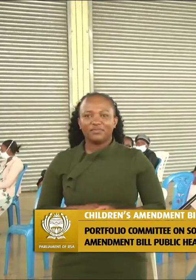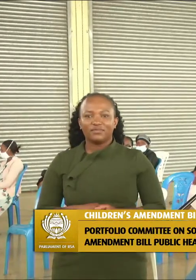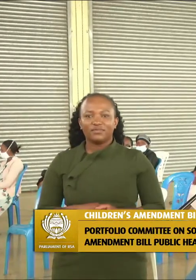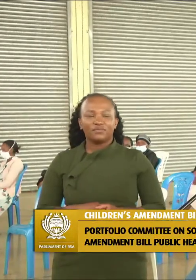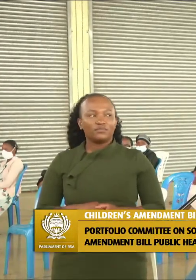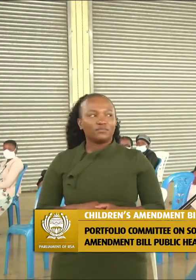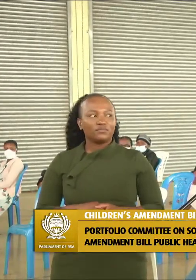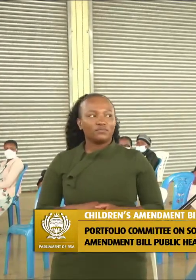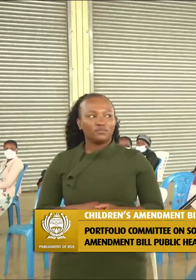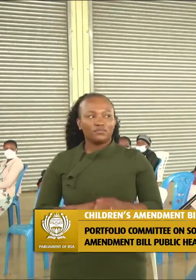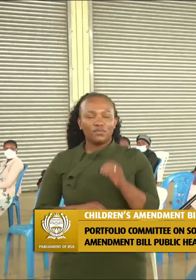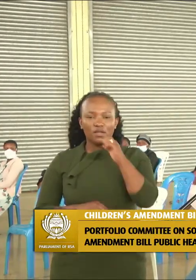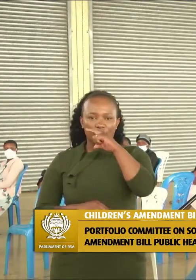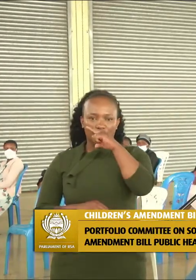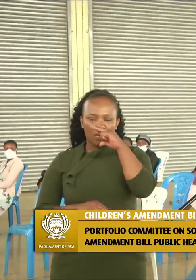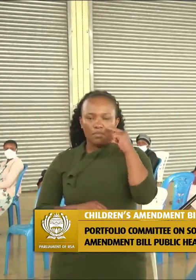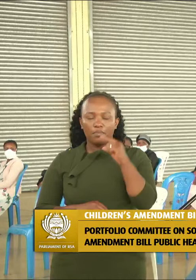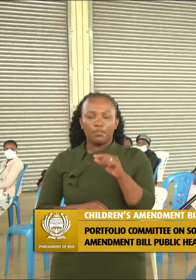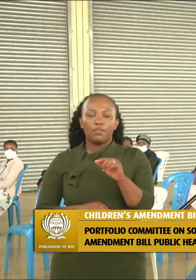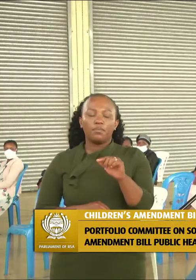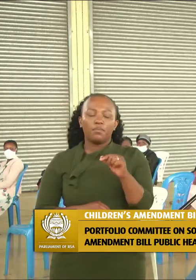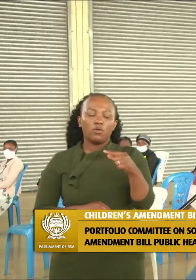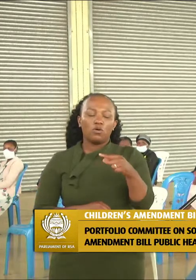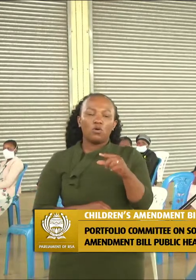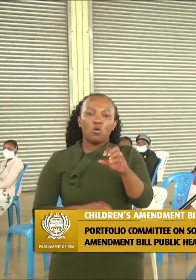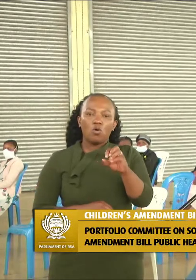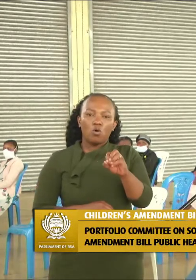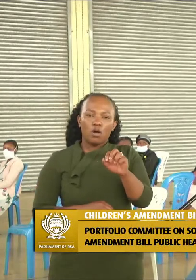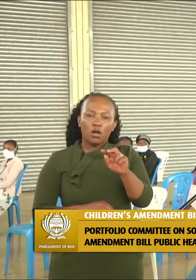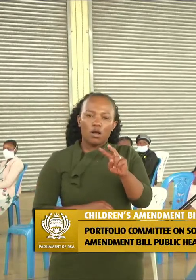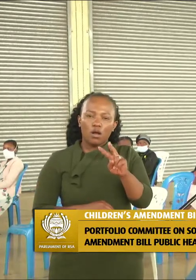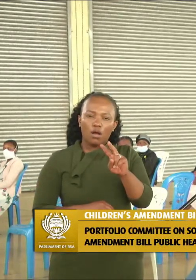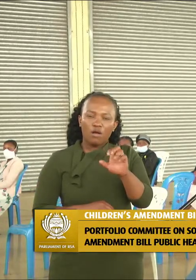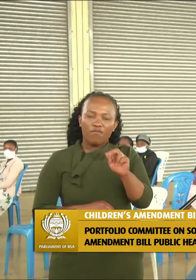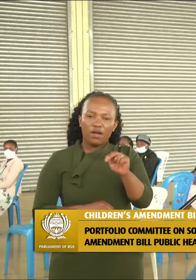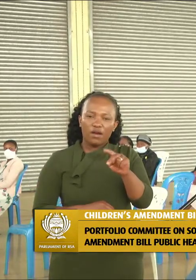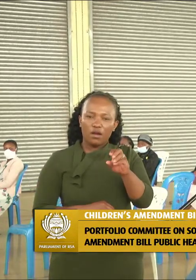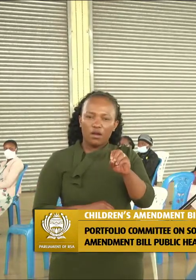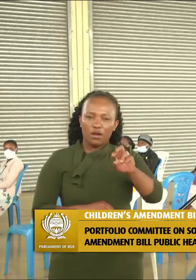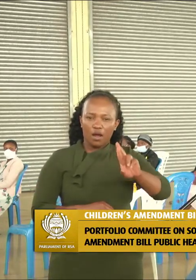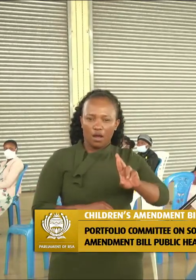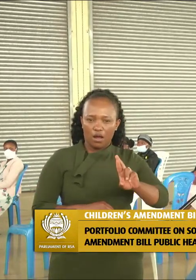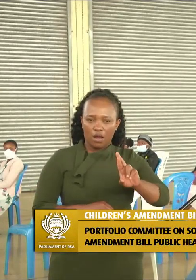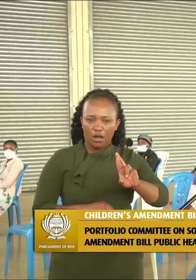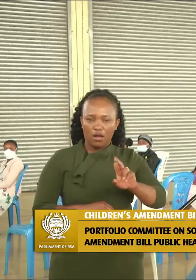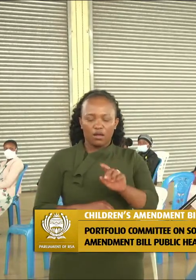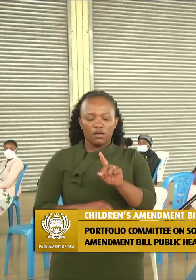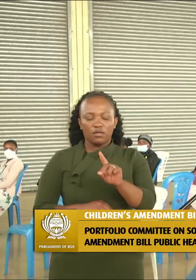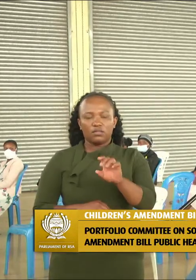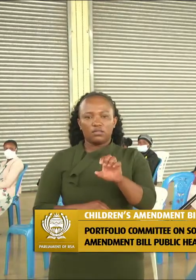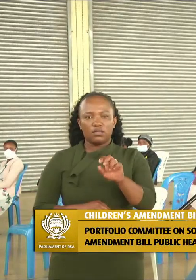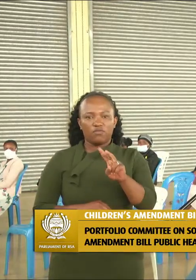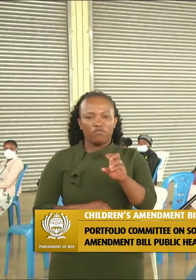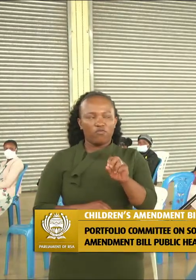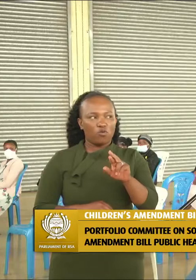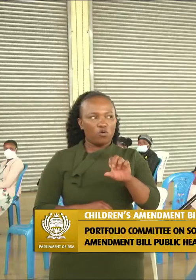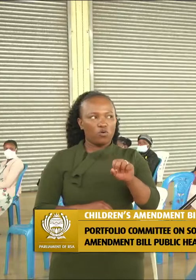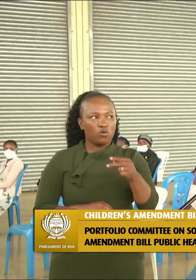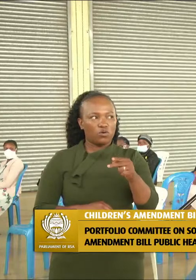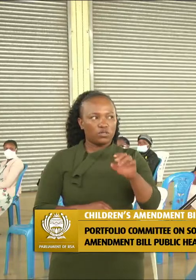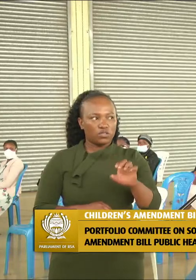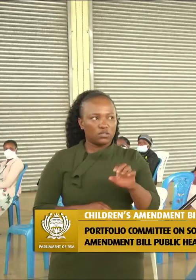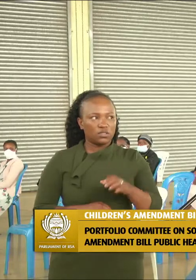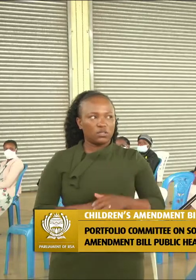My name is Niroshan Govinda. Igama lami uLiroshan Govender. I'm coming